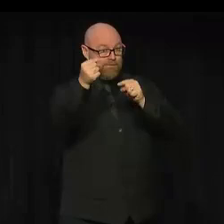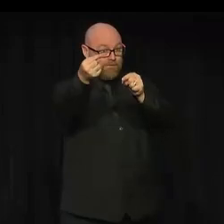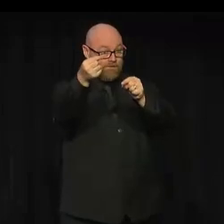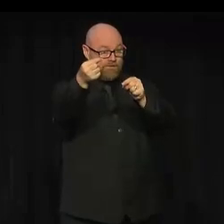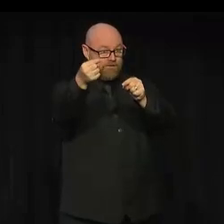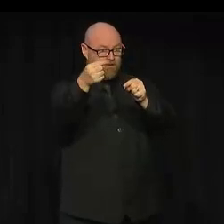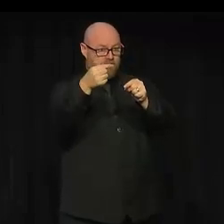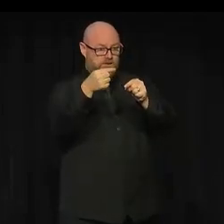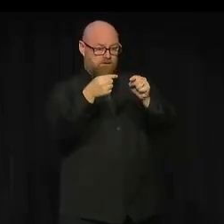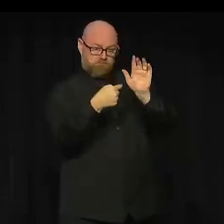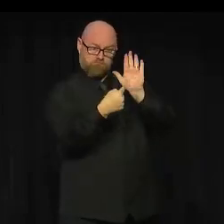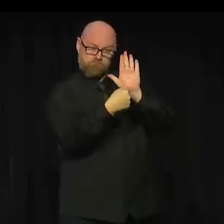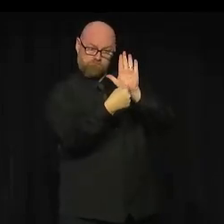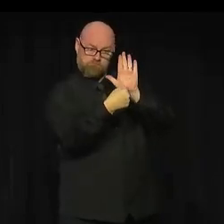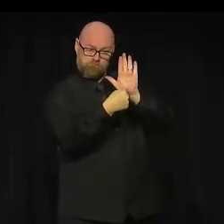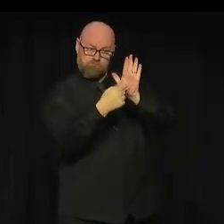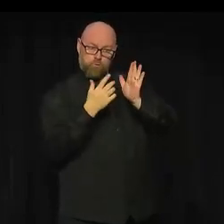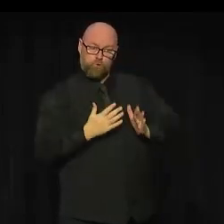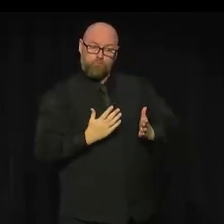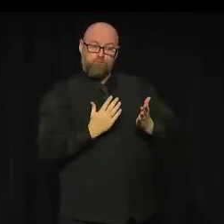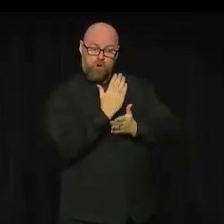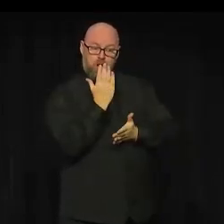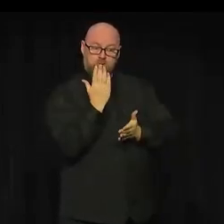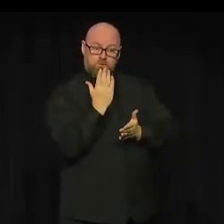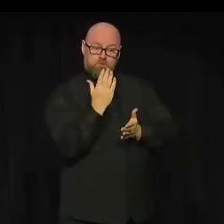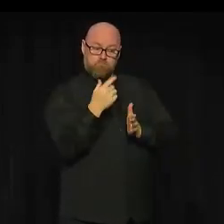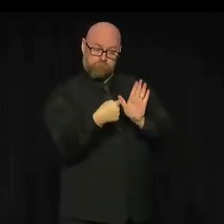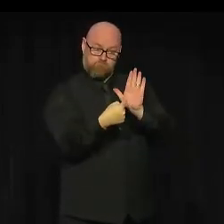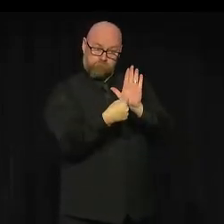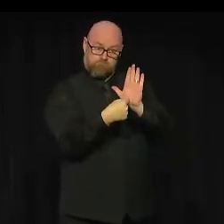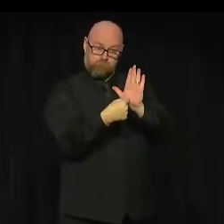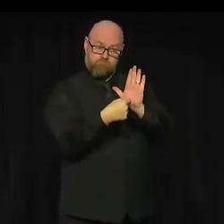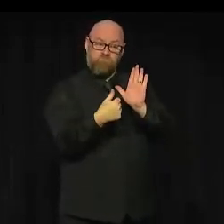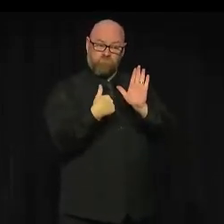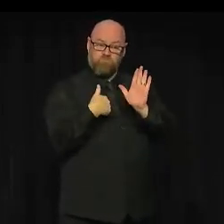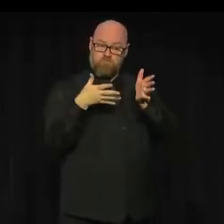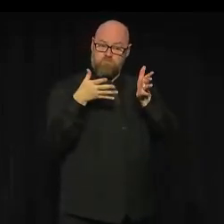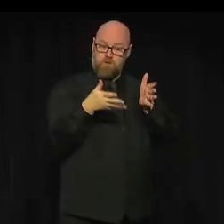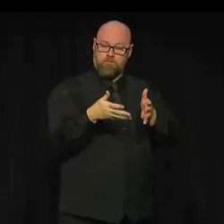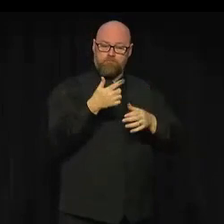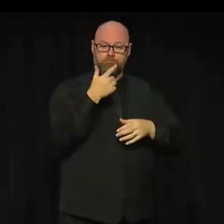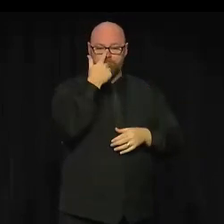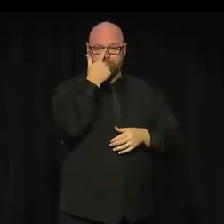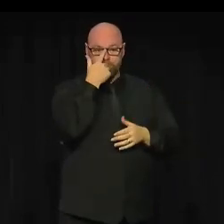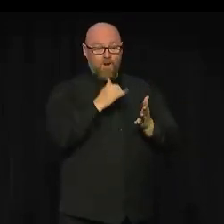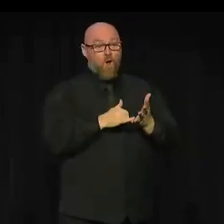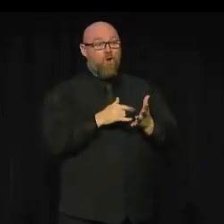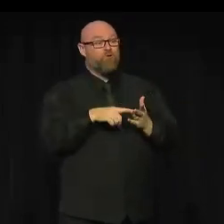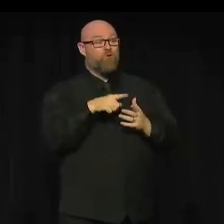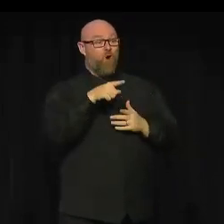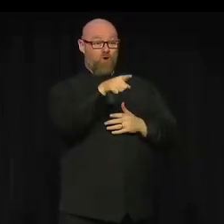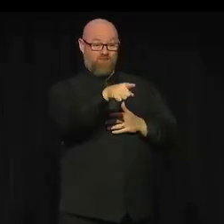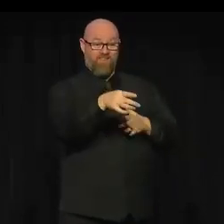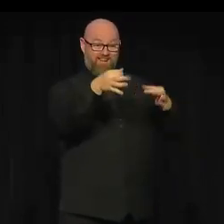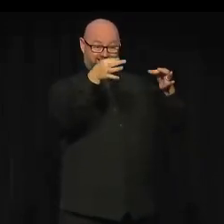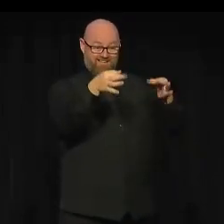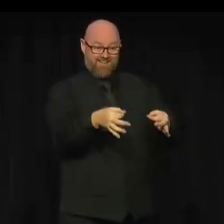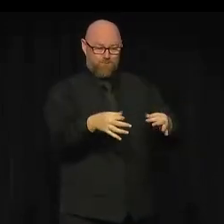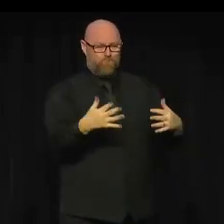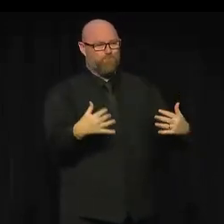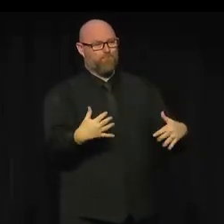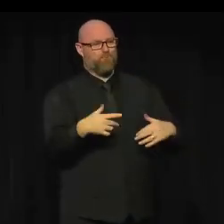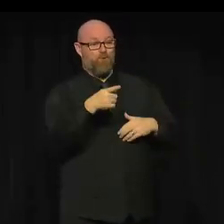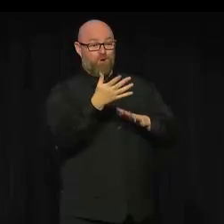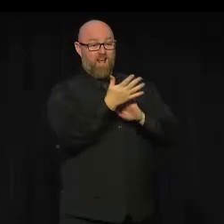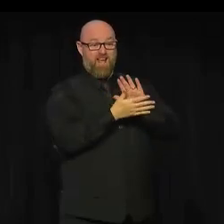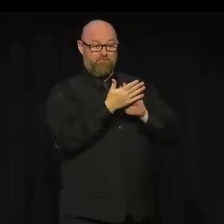Act and our right to protest that it protects. This ruling has now redefined the shape of what anti-protest